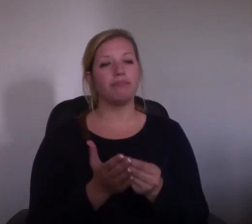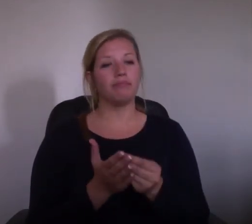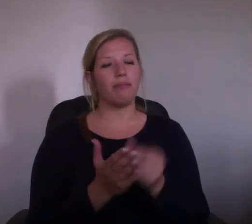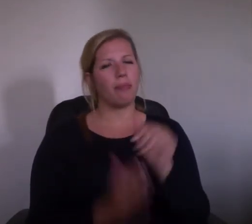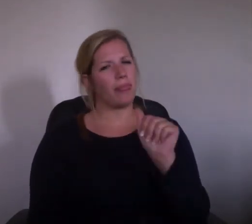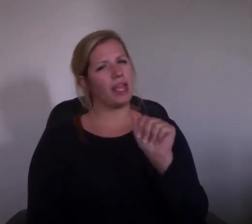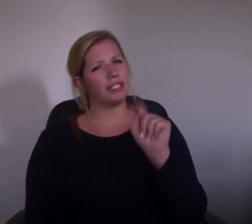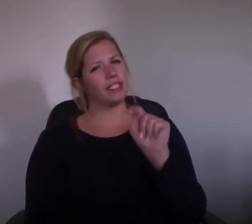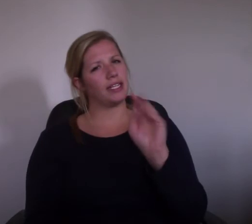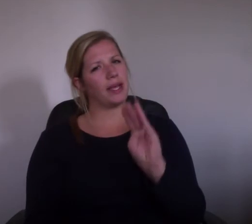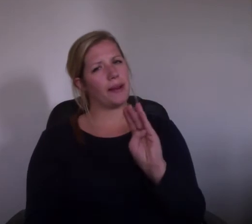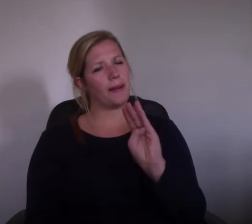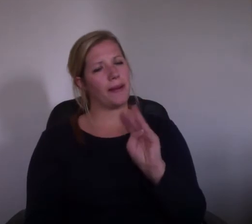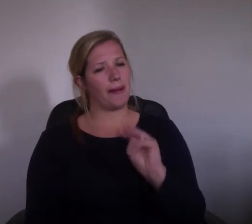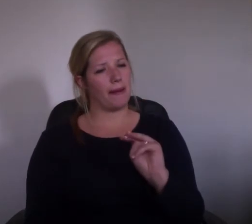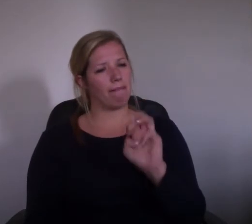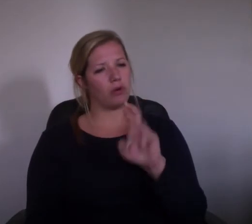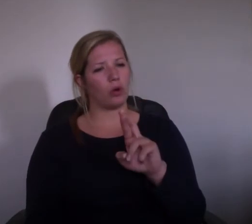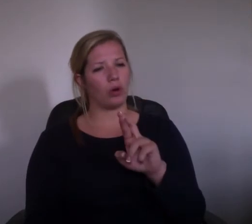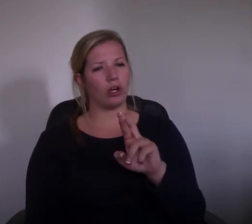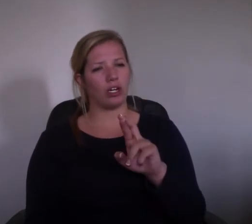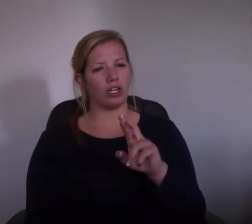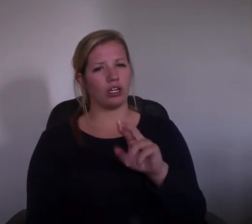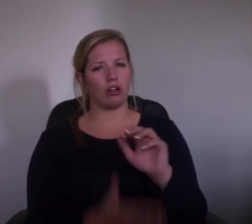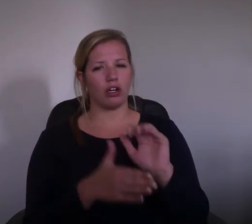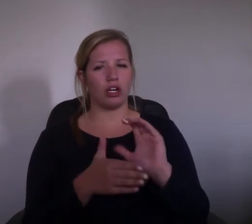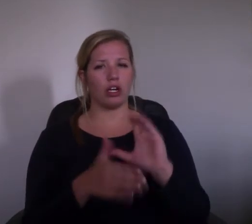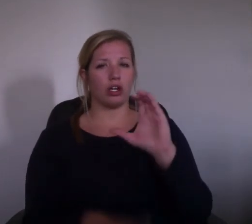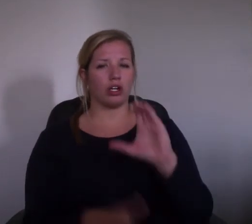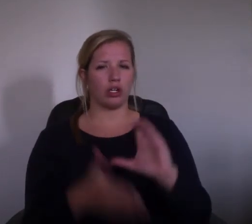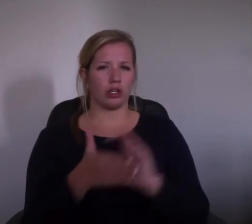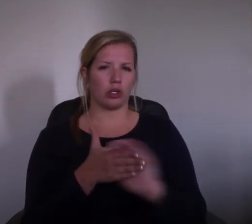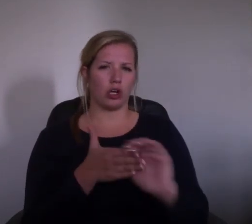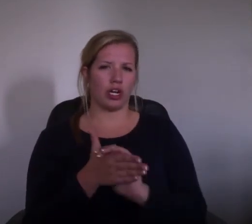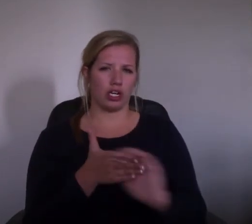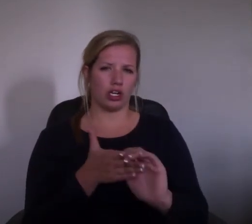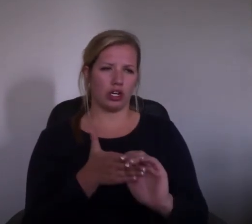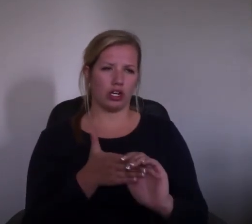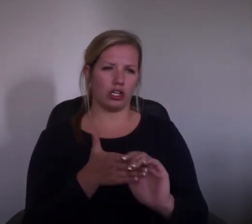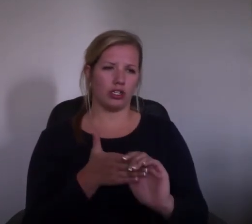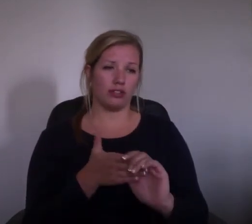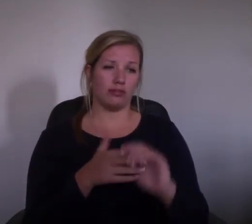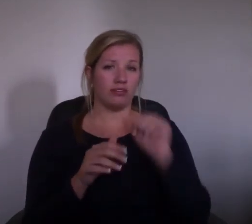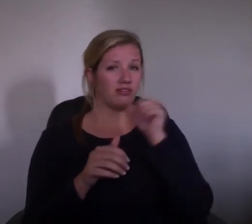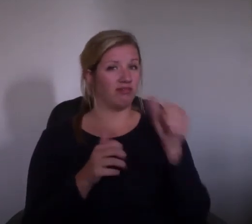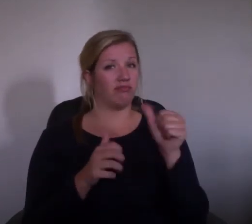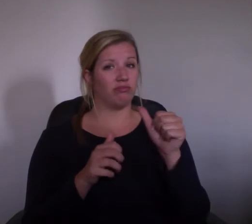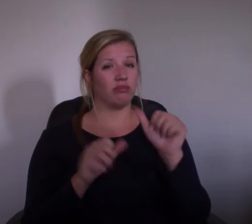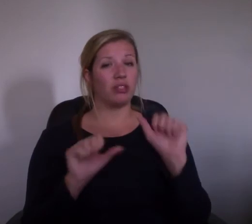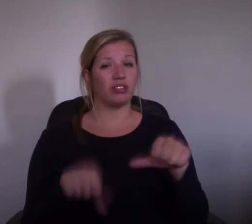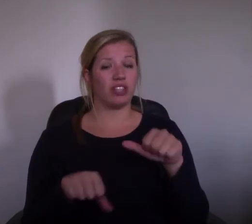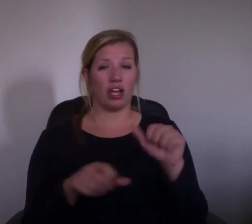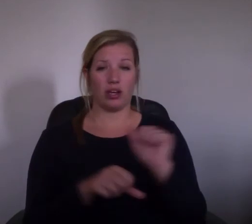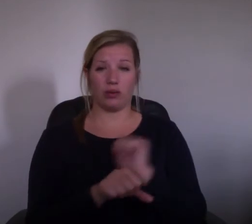ATMs or credit cards may not work after disaster due to a loss of electricity or a lack of computer